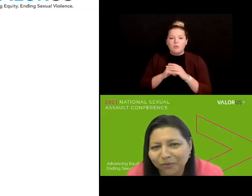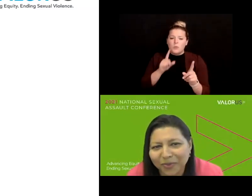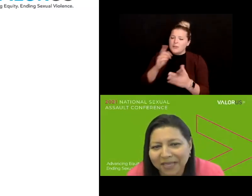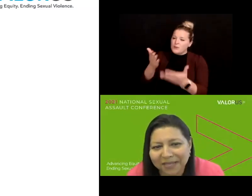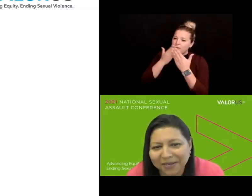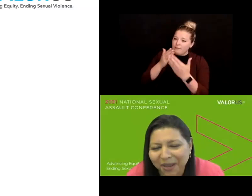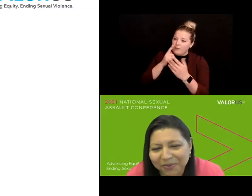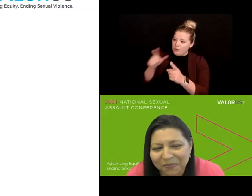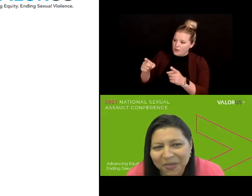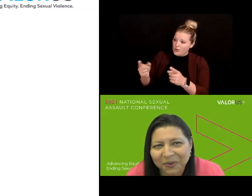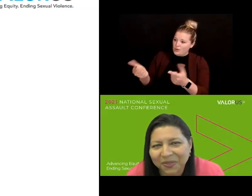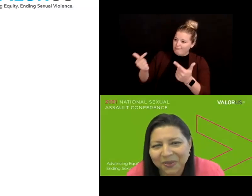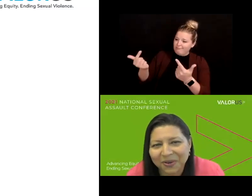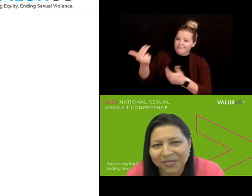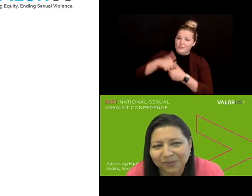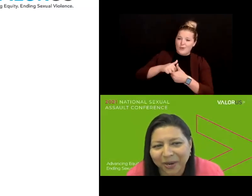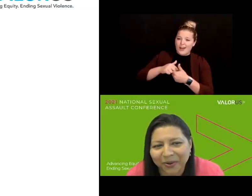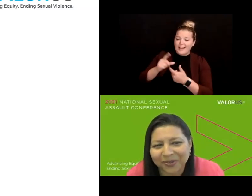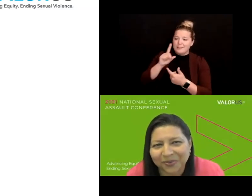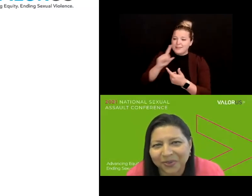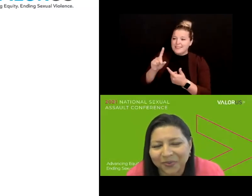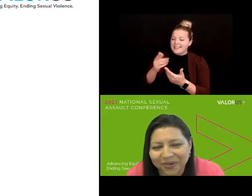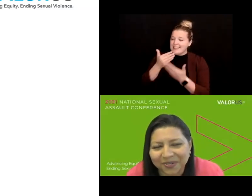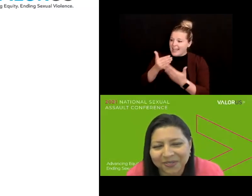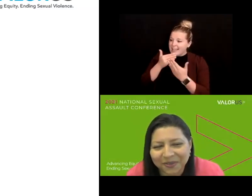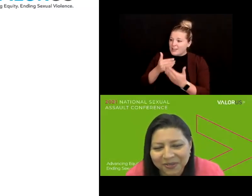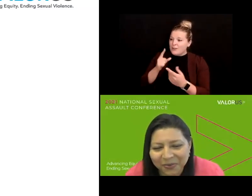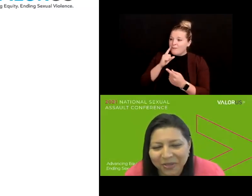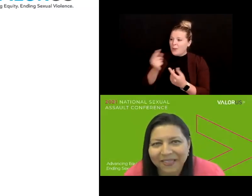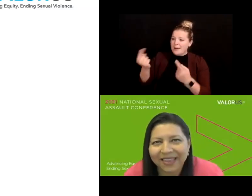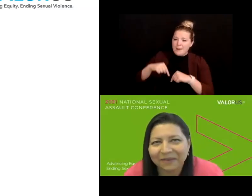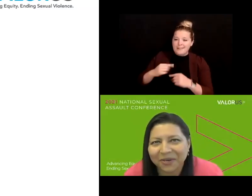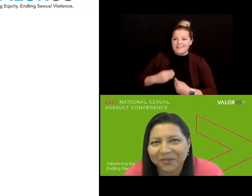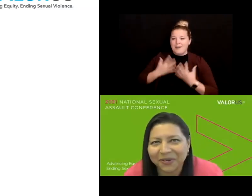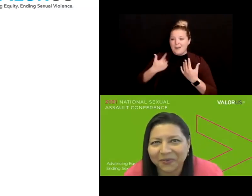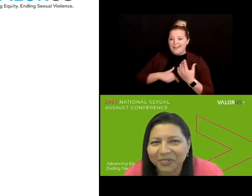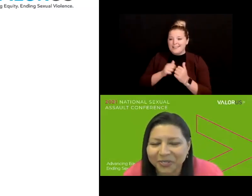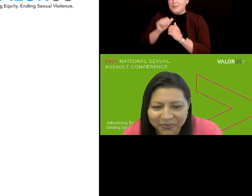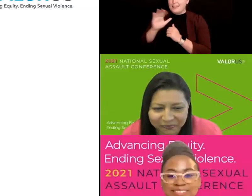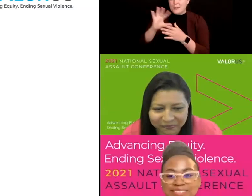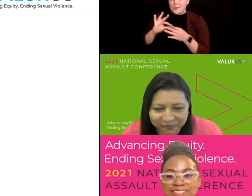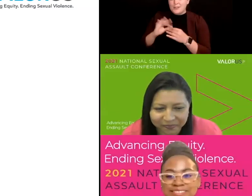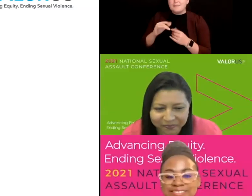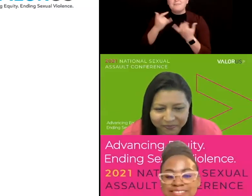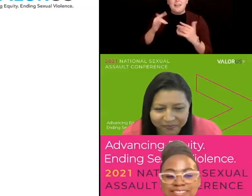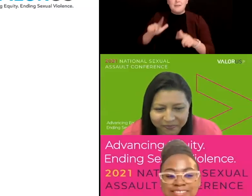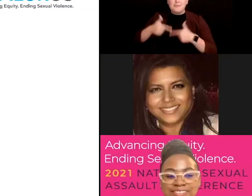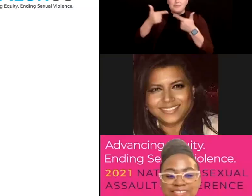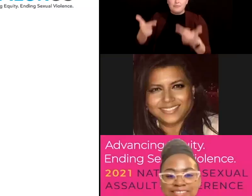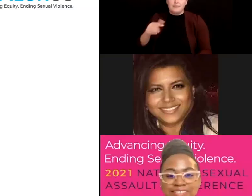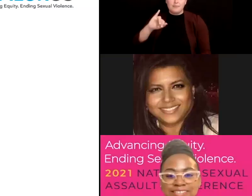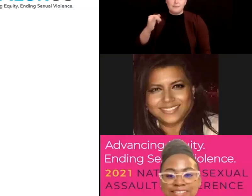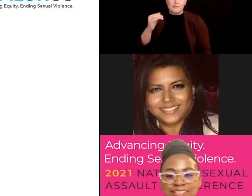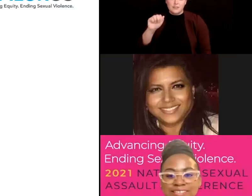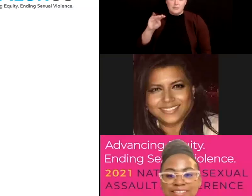much for making the time to be here with you and inspire us with your words. So with that, I'm going to turn it over to you.